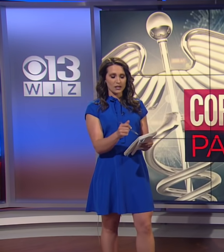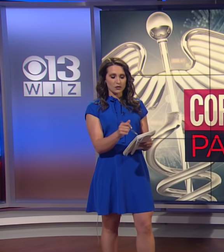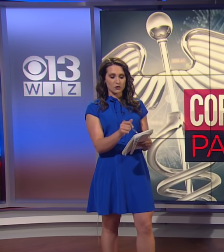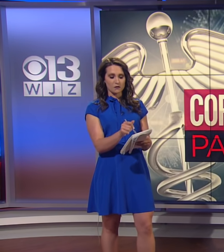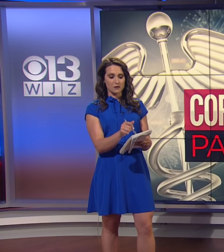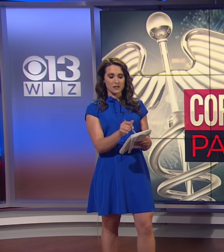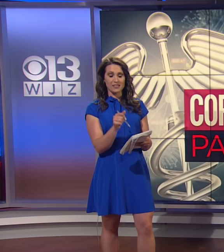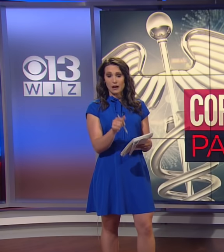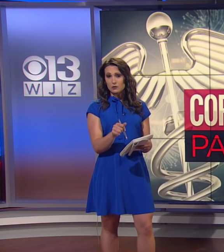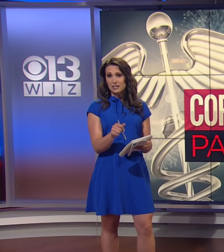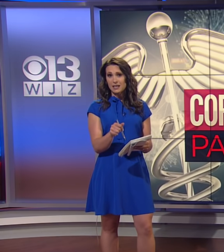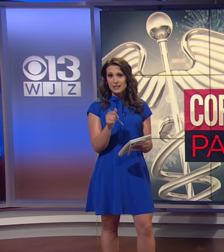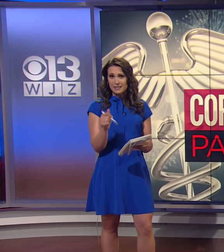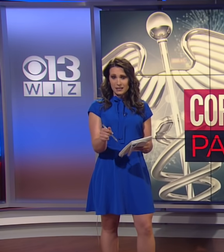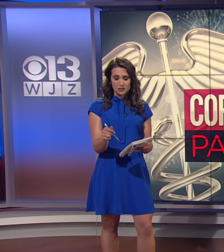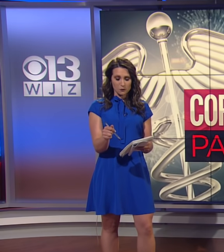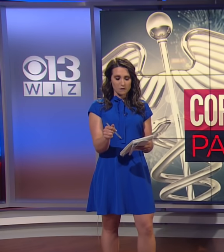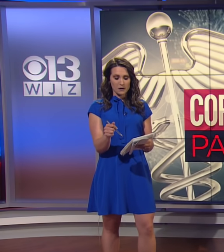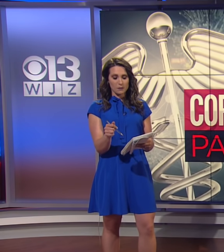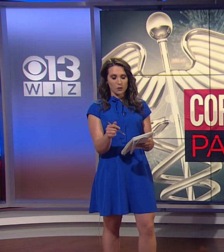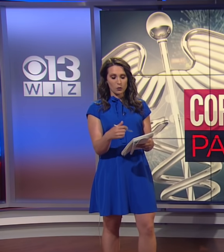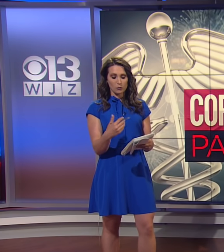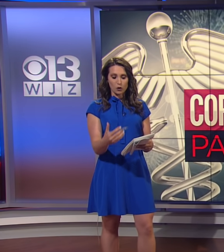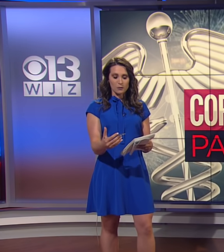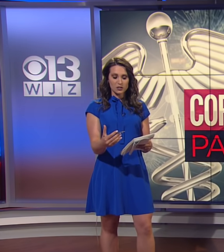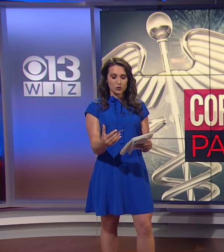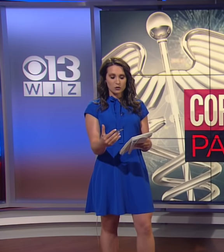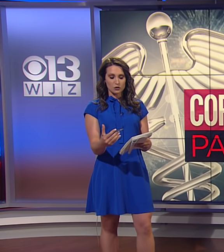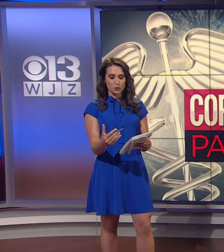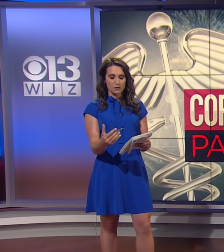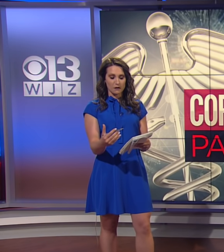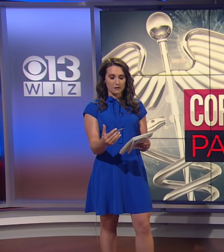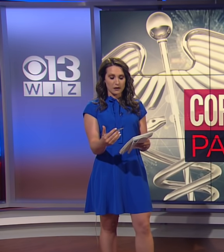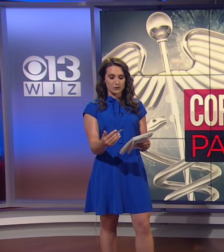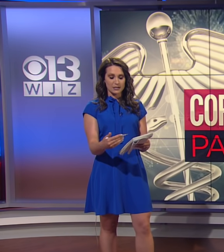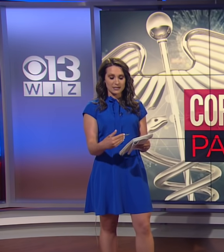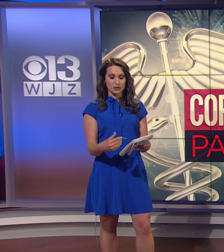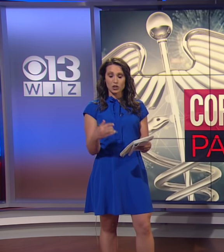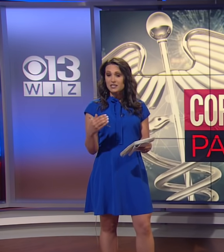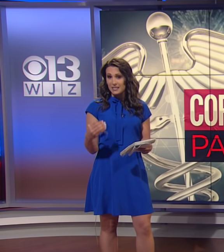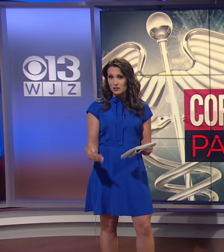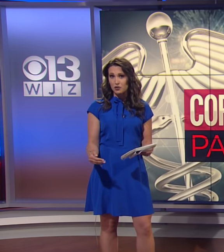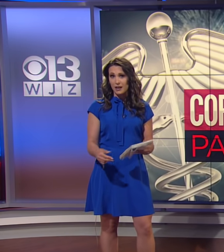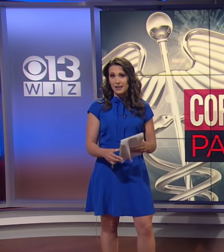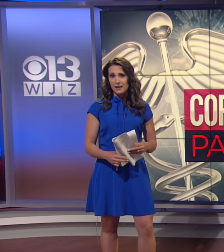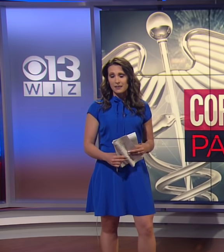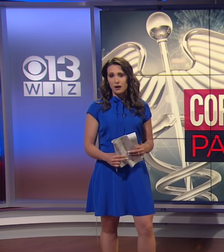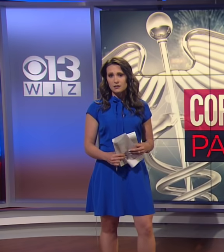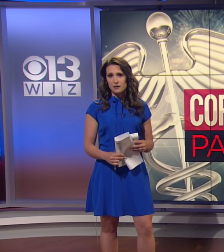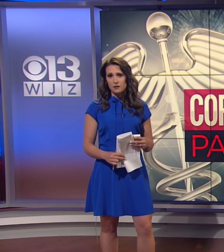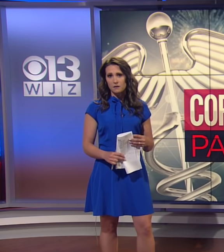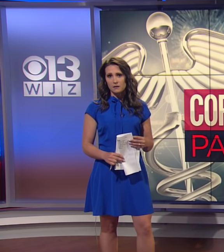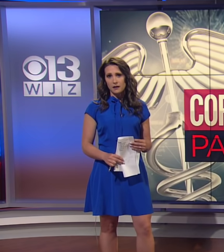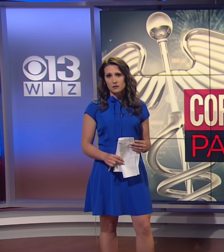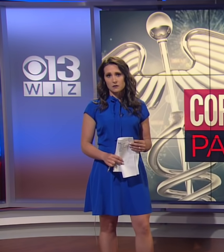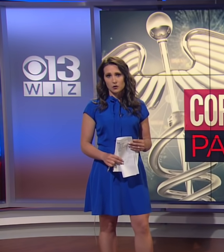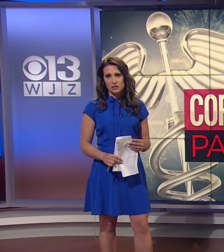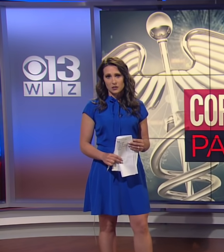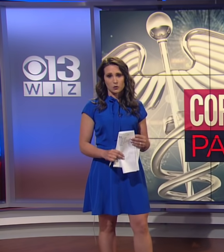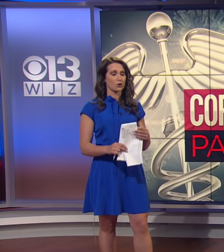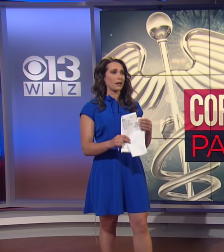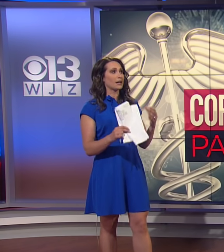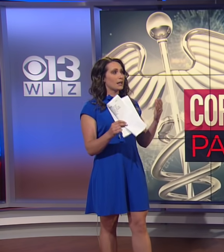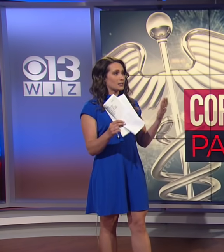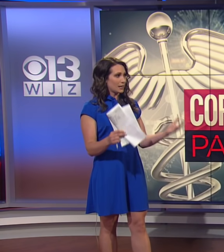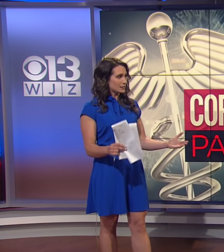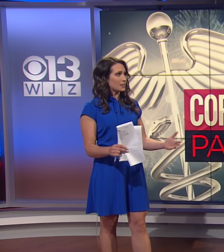requested 350,000 tests from FEMA. We were promised 225,000. He said just yesterday they got 75,000 of those